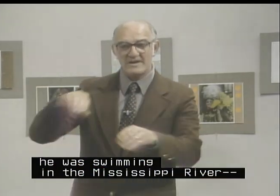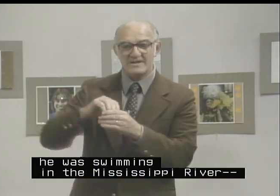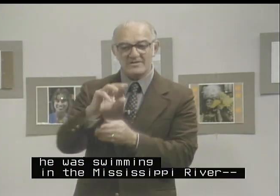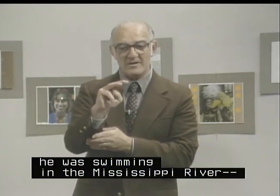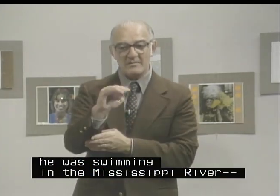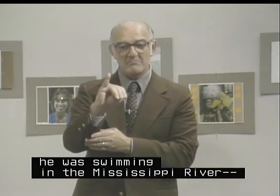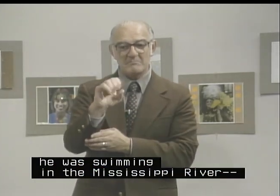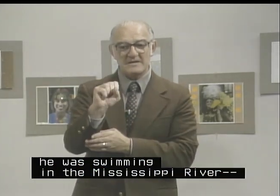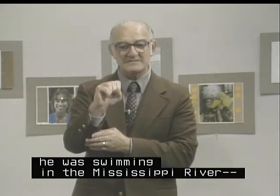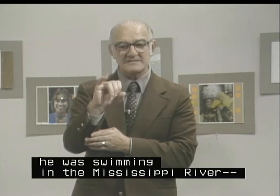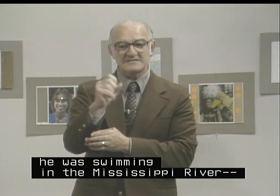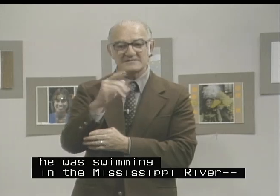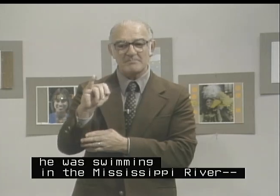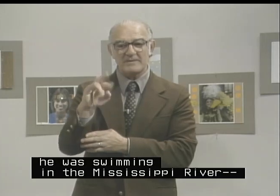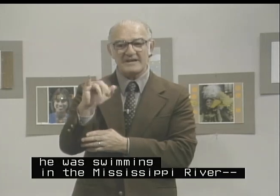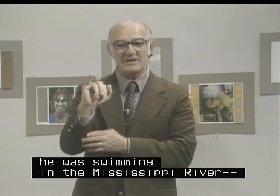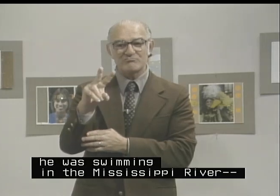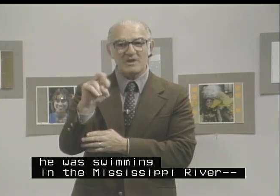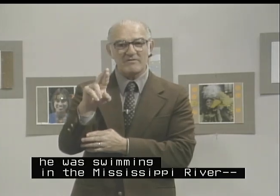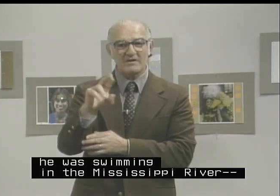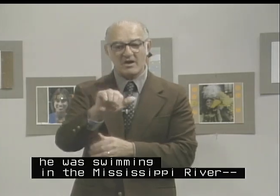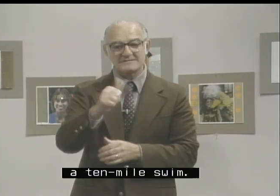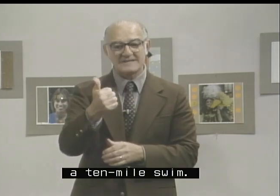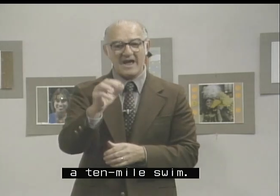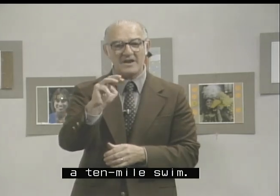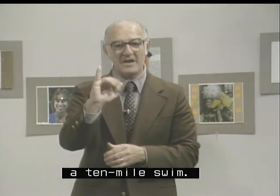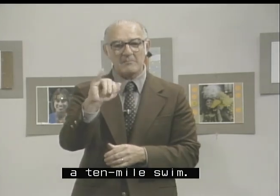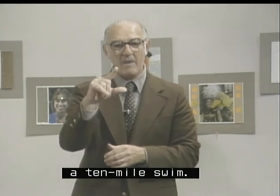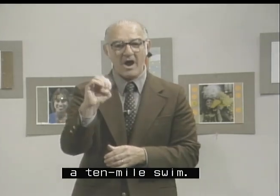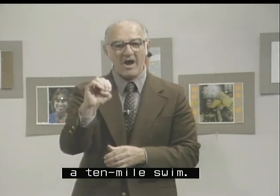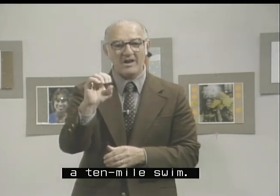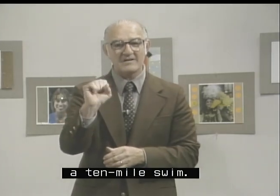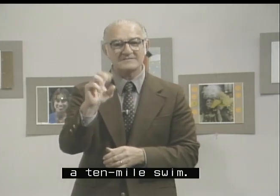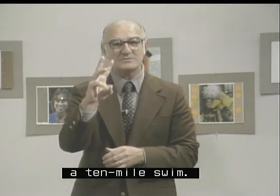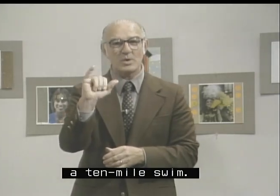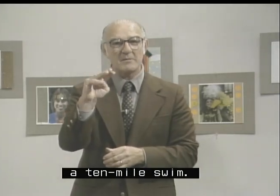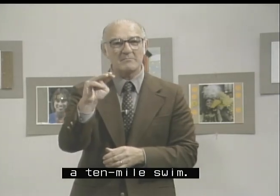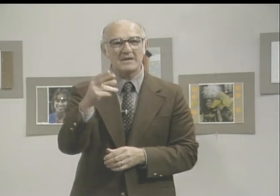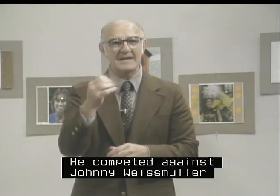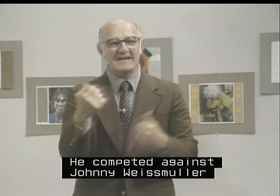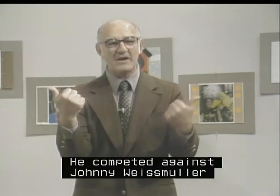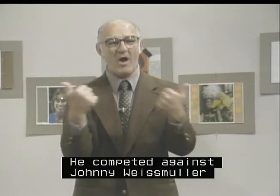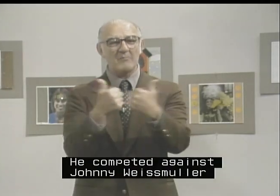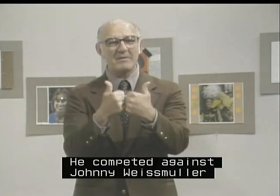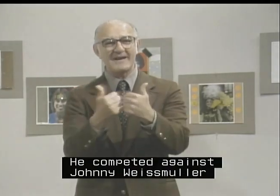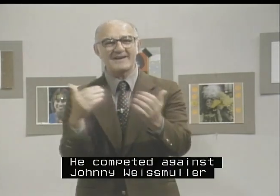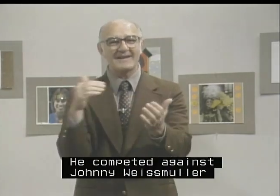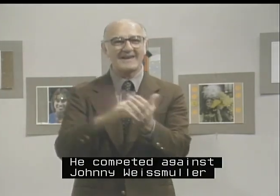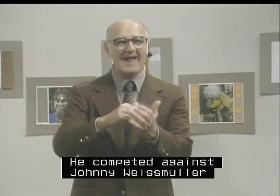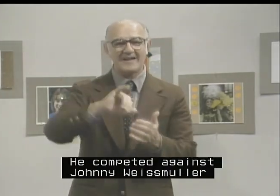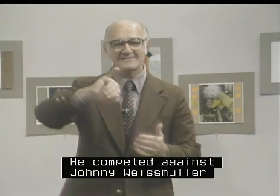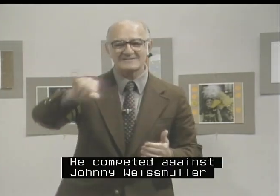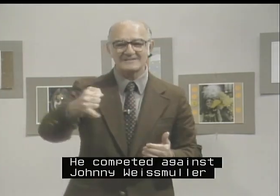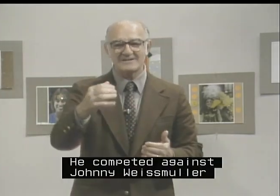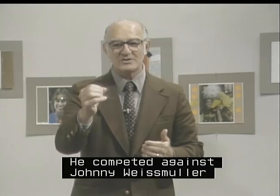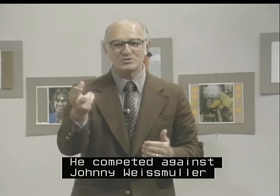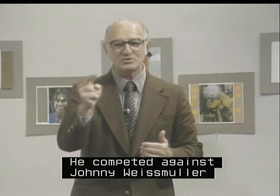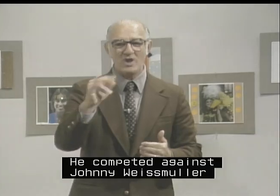the Mississippi River, a 10-mile swim, he competed against